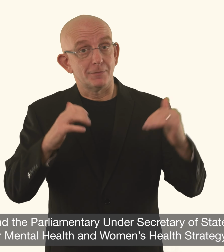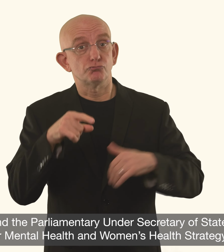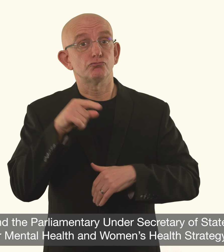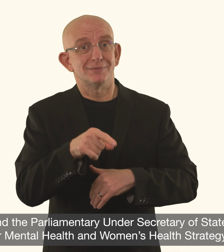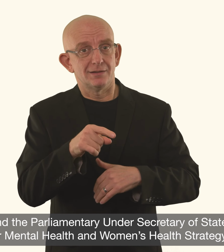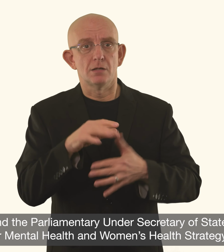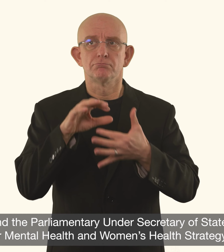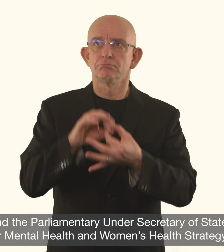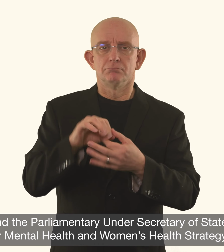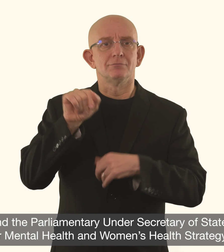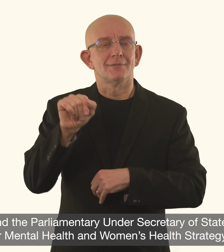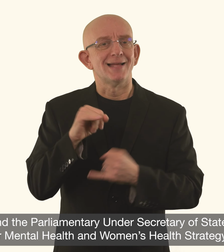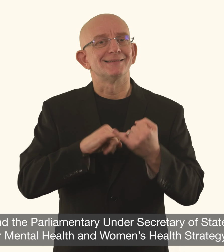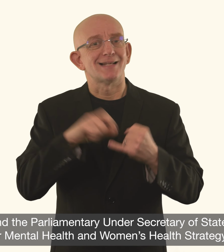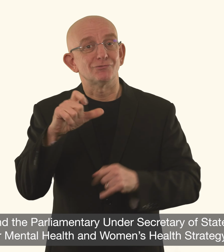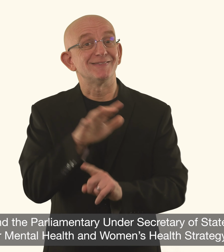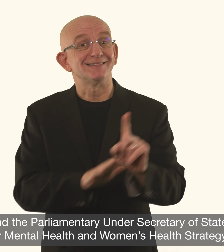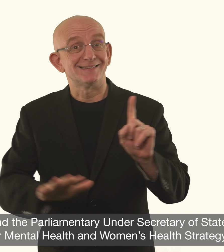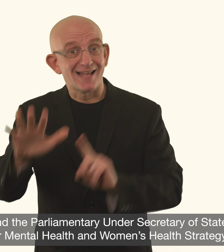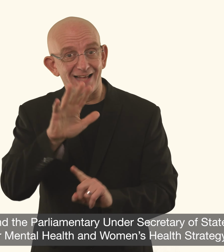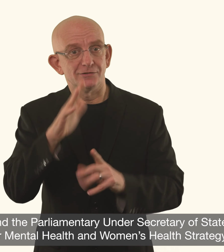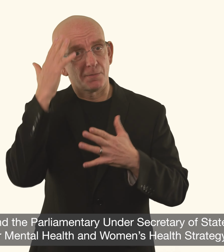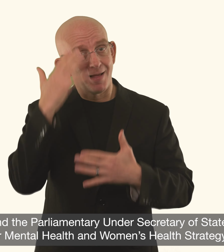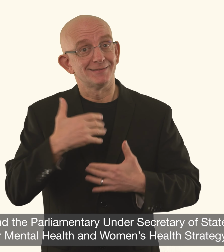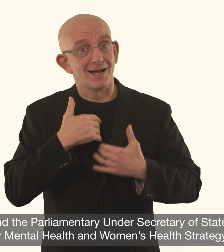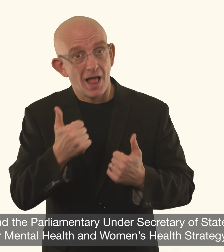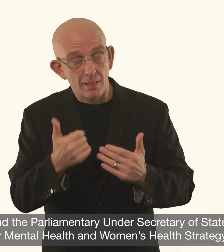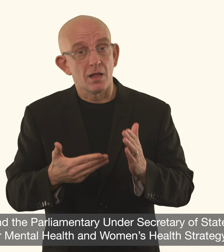and the Parliamentary Under-Secretary of State for Mental Health and Women's Health Strategy, 7.